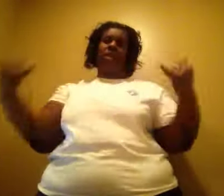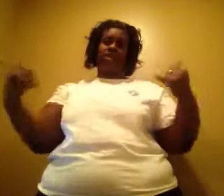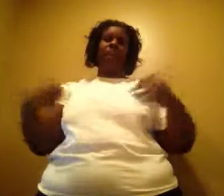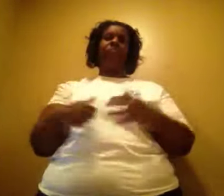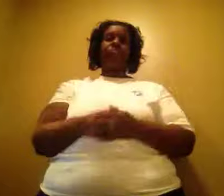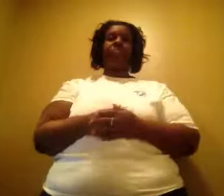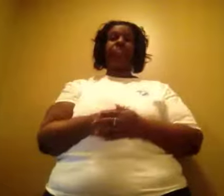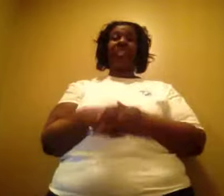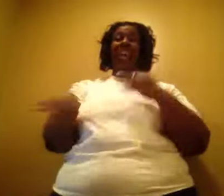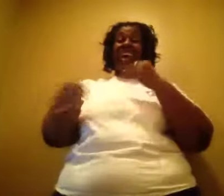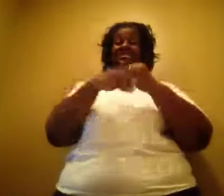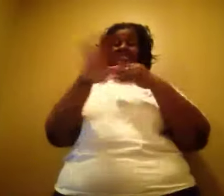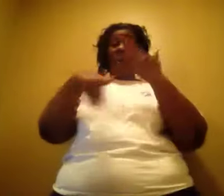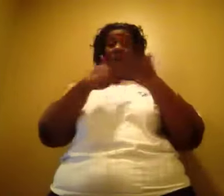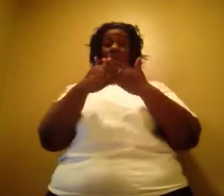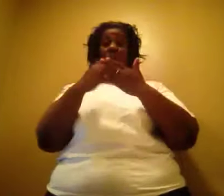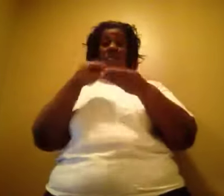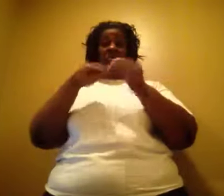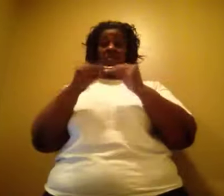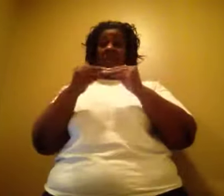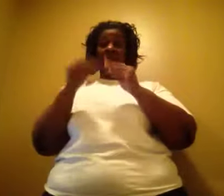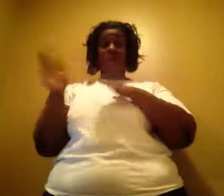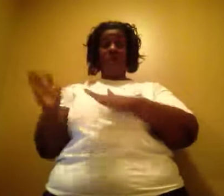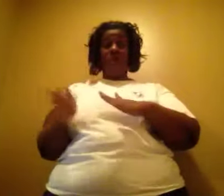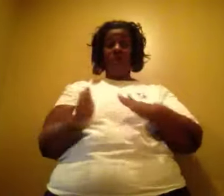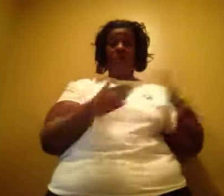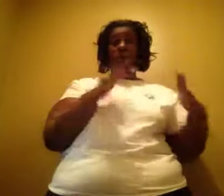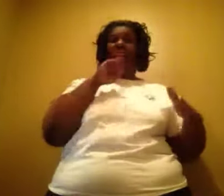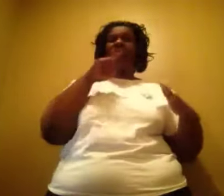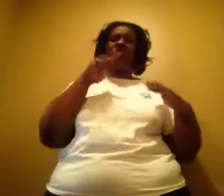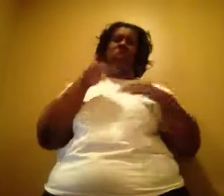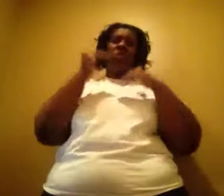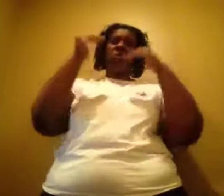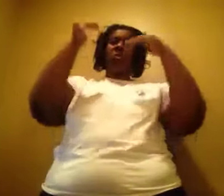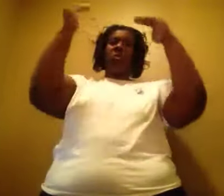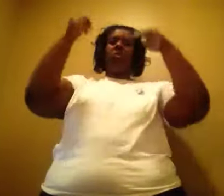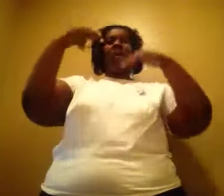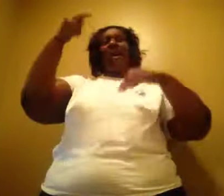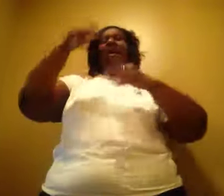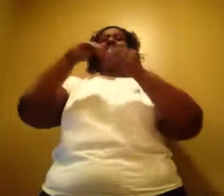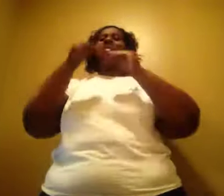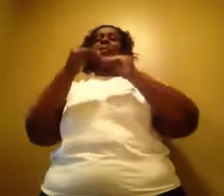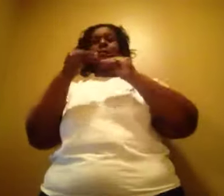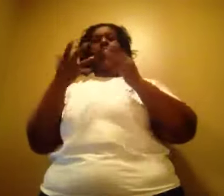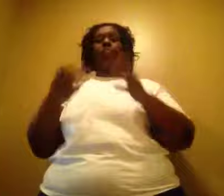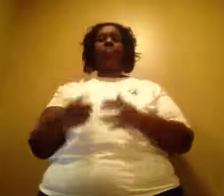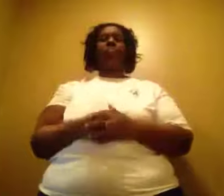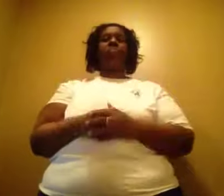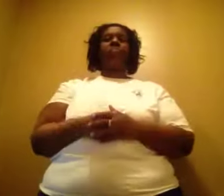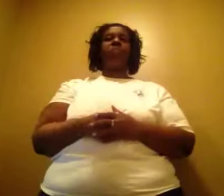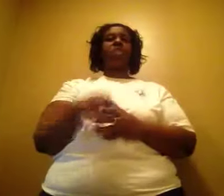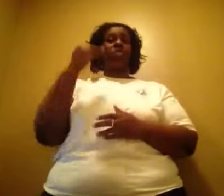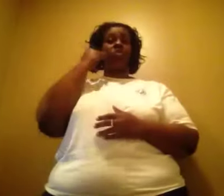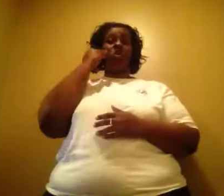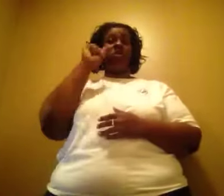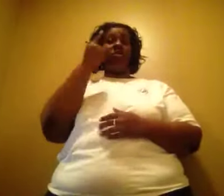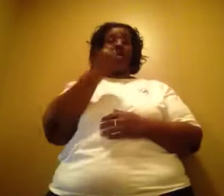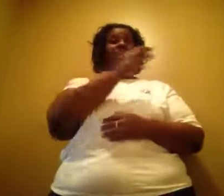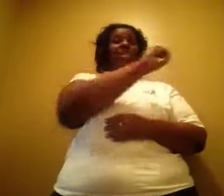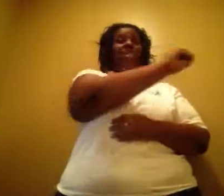all the numbers in order, and I go high enough just so all the numbers I'm using are kind of in it. So, you know the first number is 0, which is nothing. Maybe